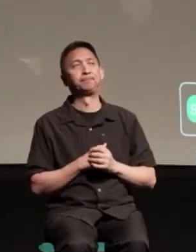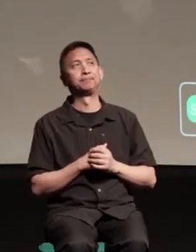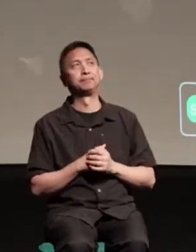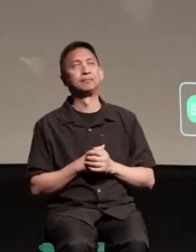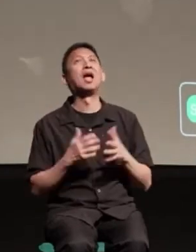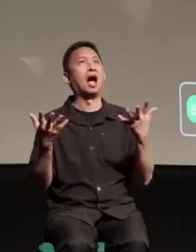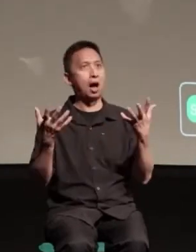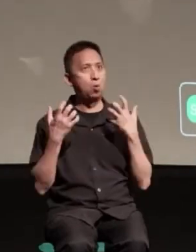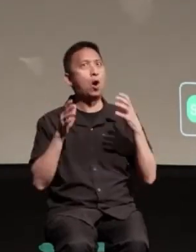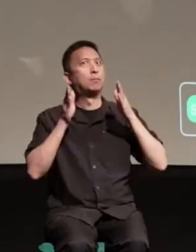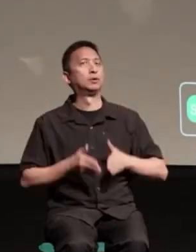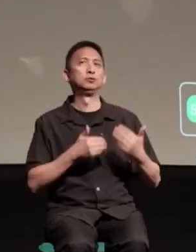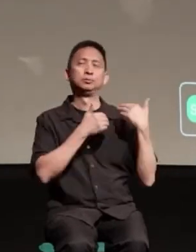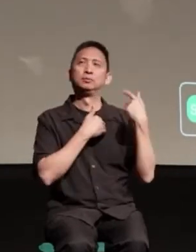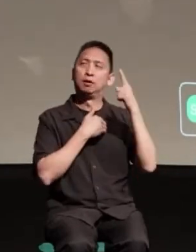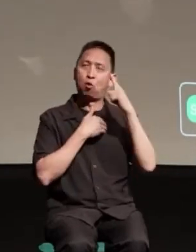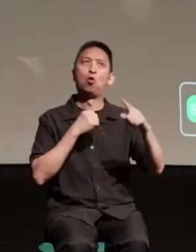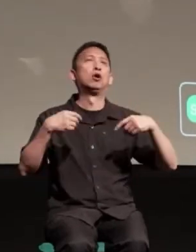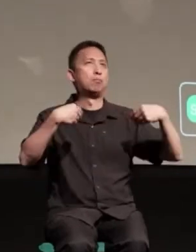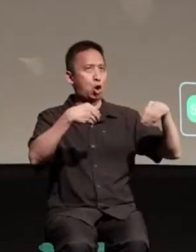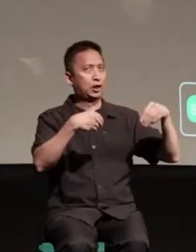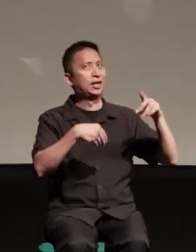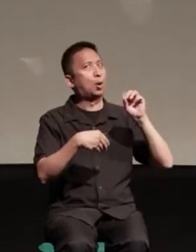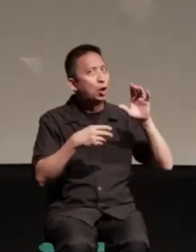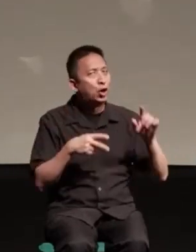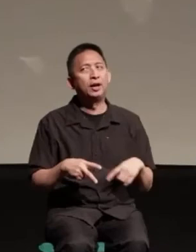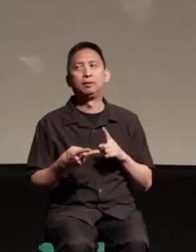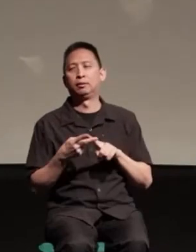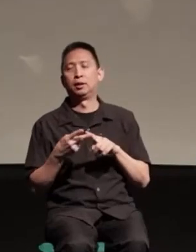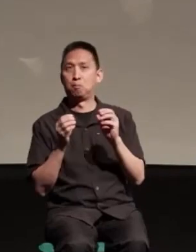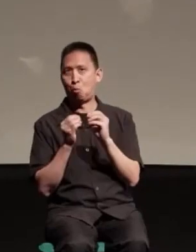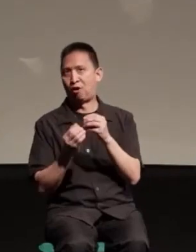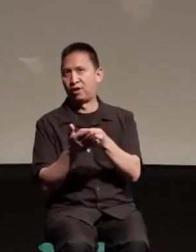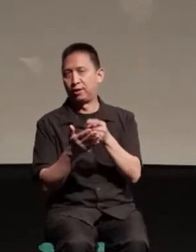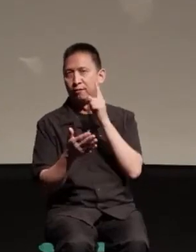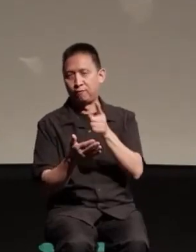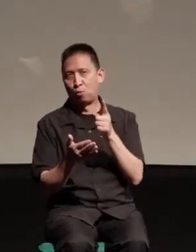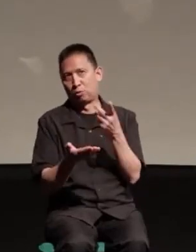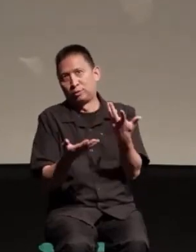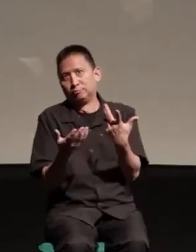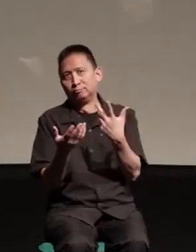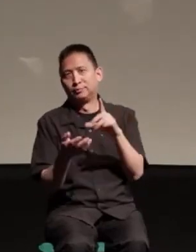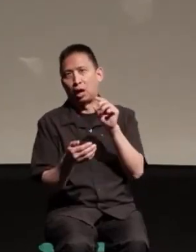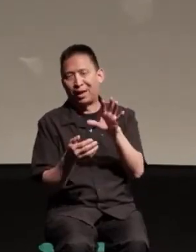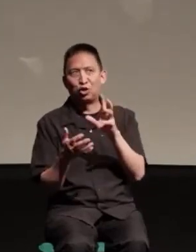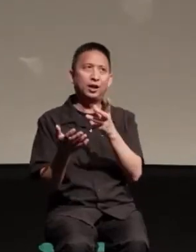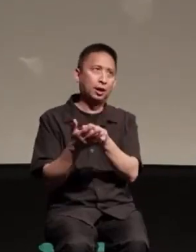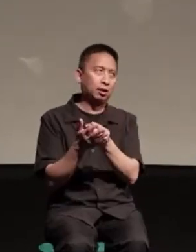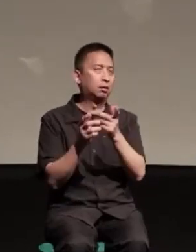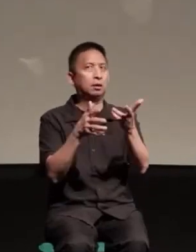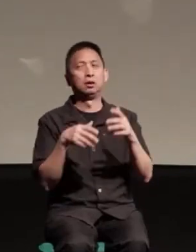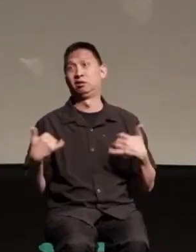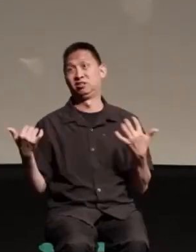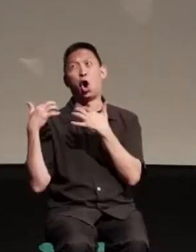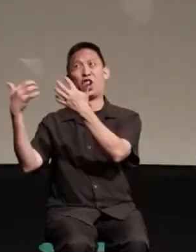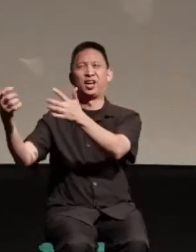responsible for marketing documentaries, I agree, more funding for marketing. Because as we know, audiences are more and more fragmented. It's harder